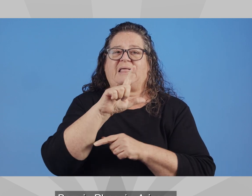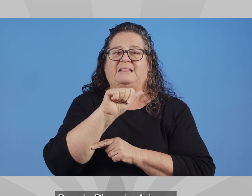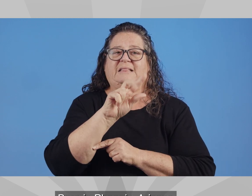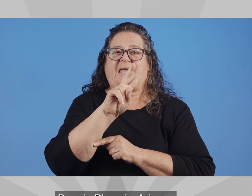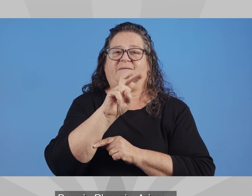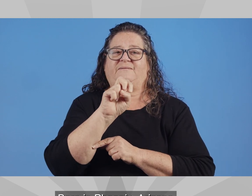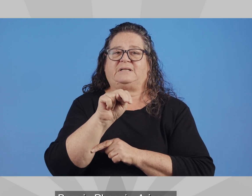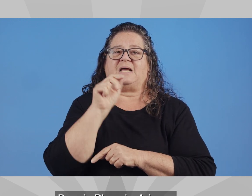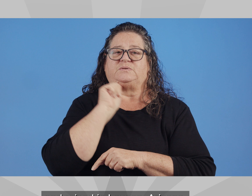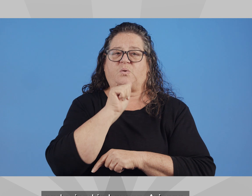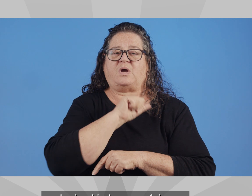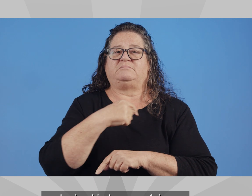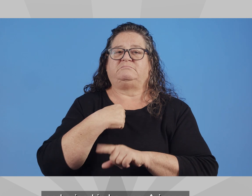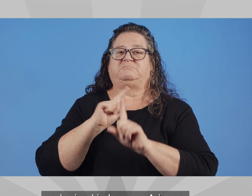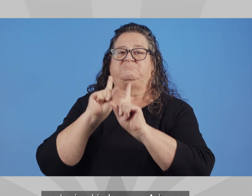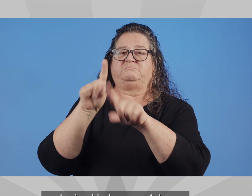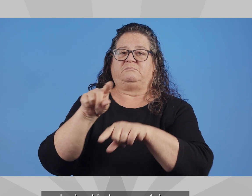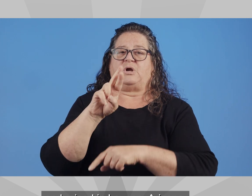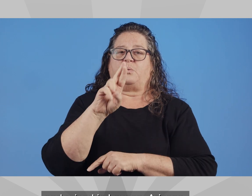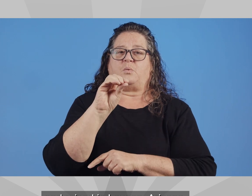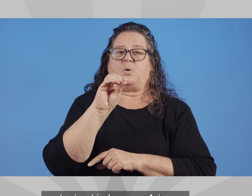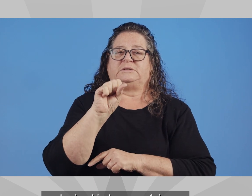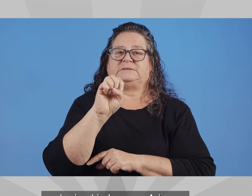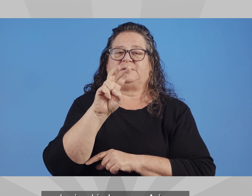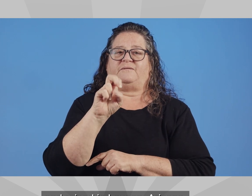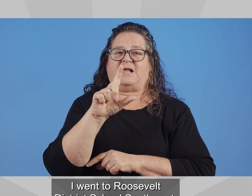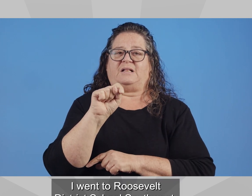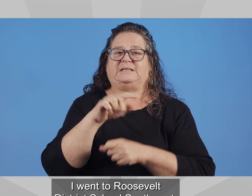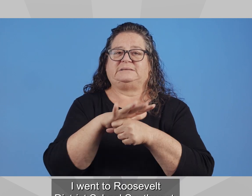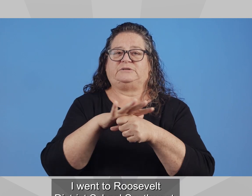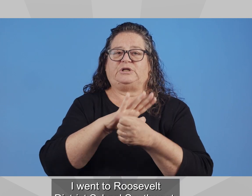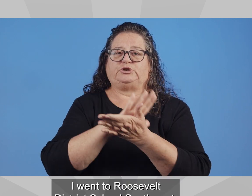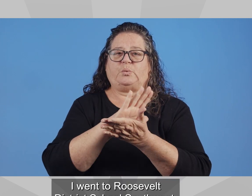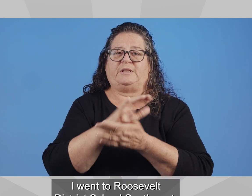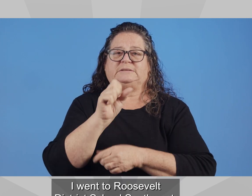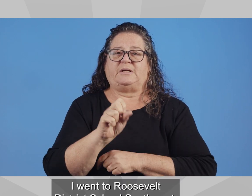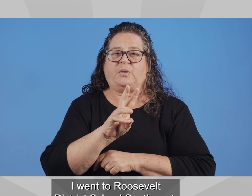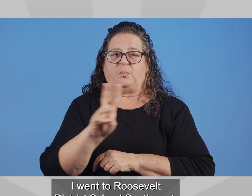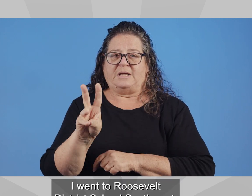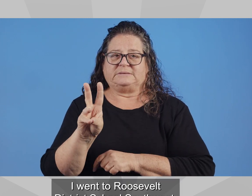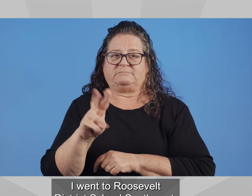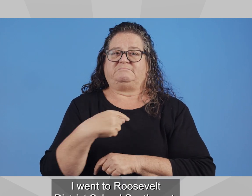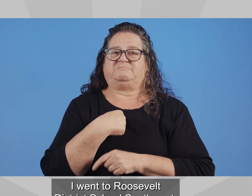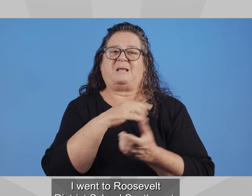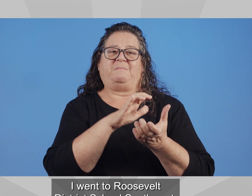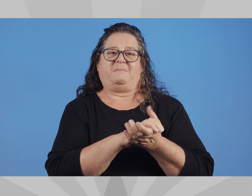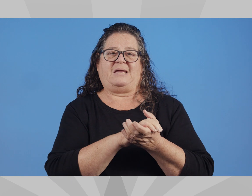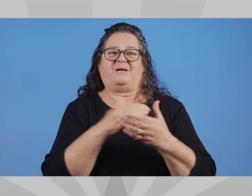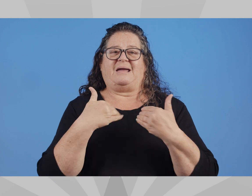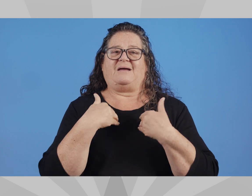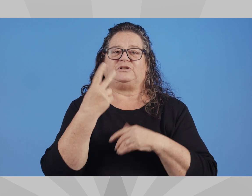Born in Phoenix, Arizona, and raised in Laveen, Arizona, I went to Roosevelt District School